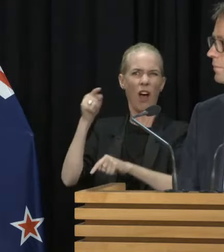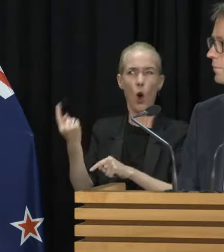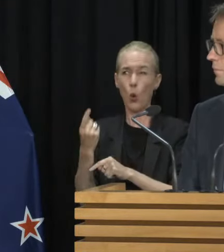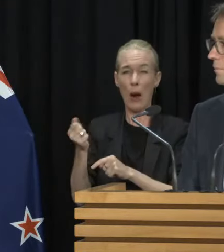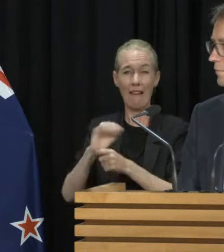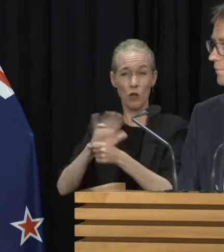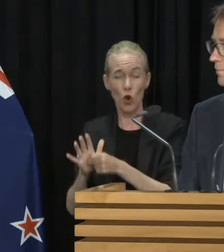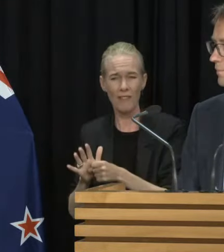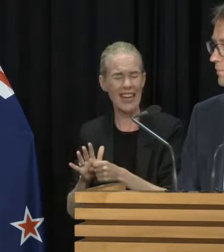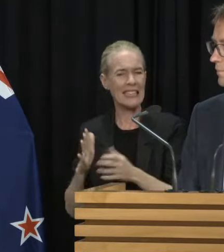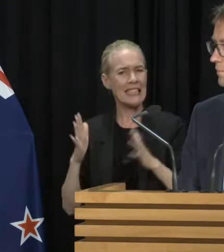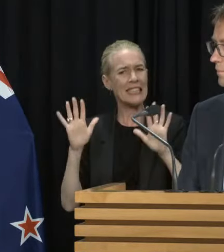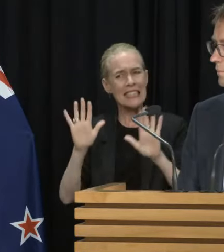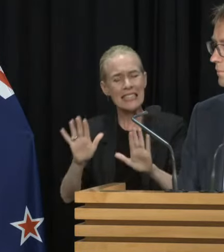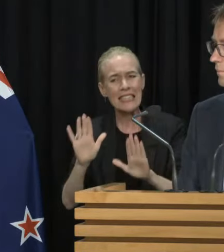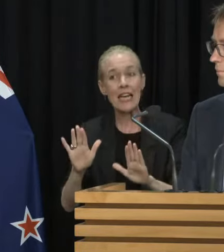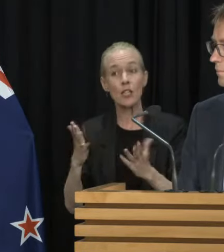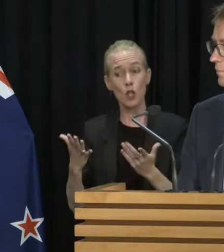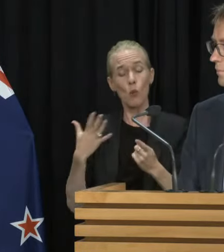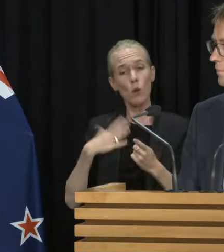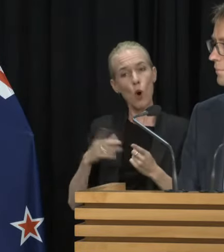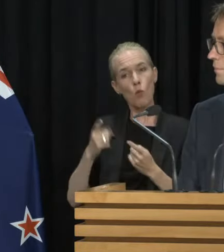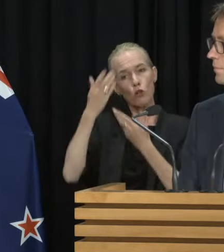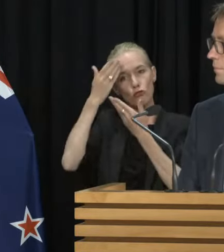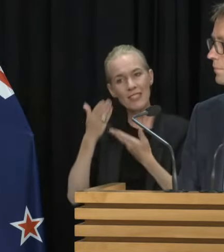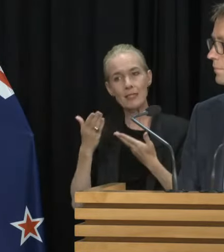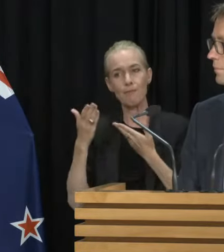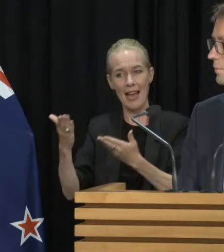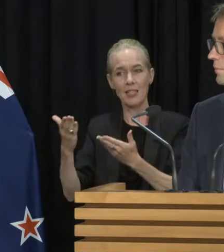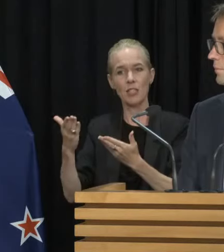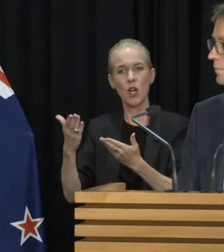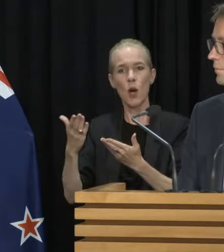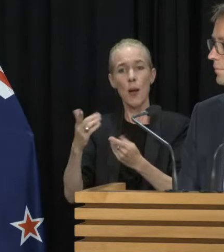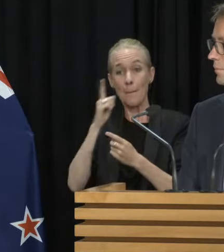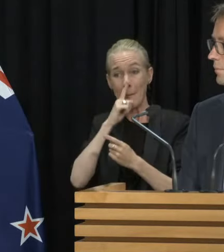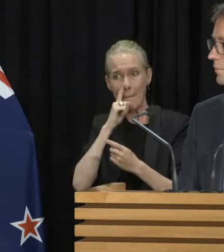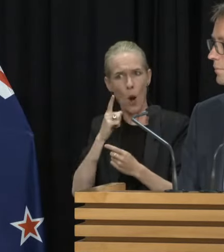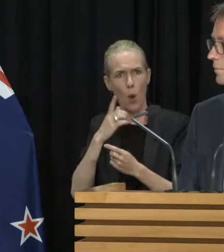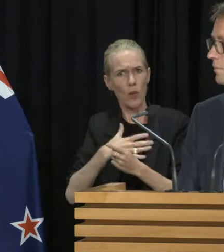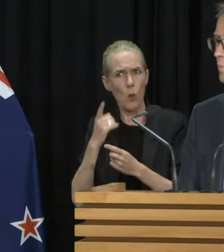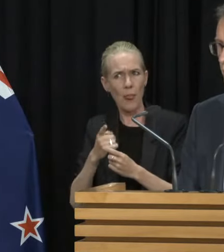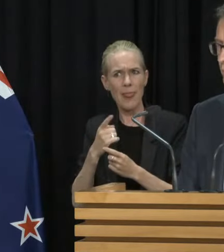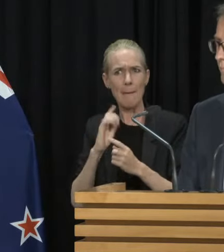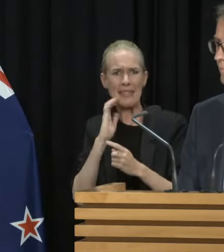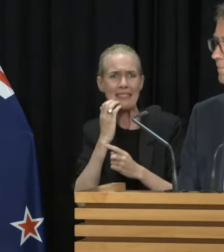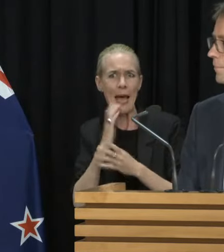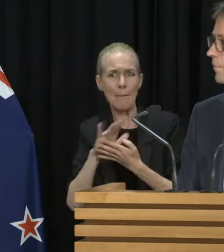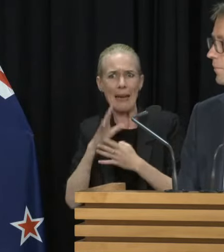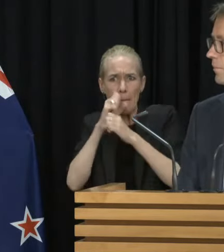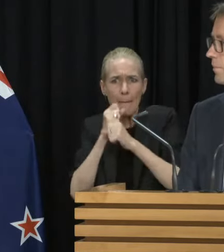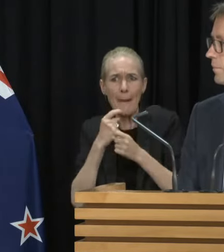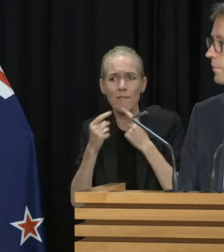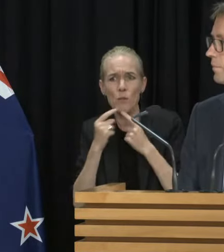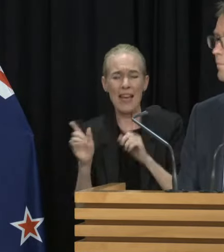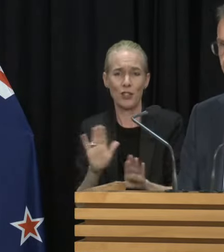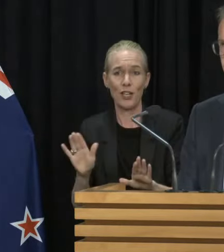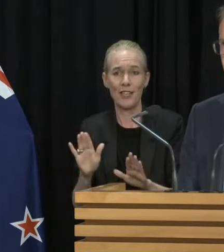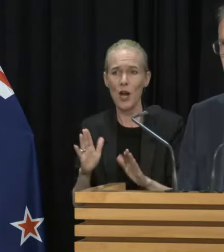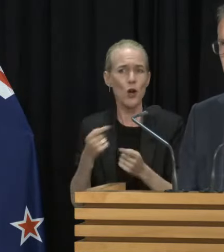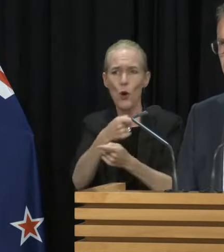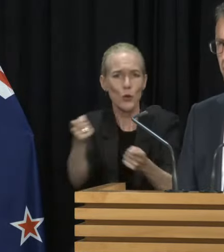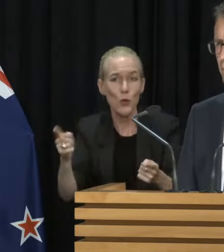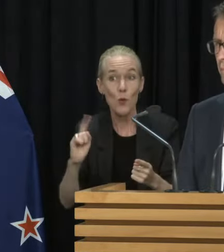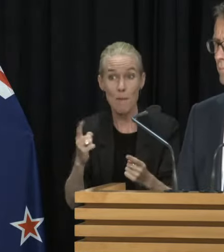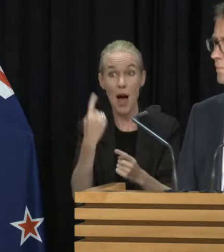with information we need for the case investigations, because they don't want to subject themselves to that. So my message is not so much to the people in this room, but all the people